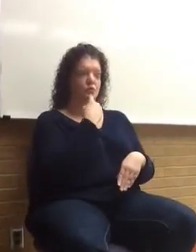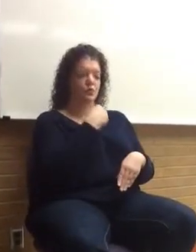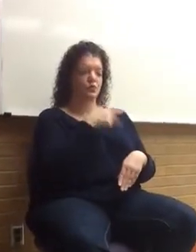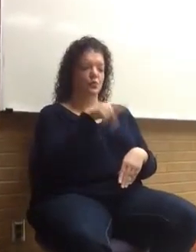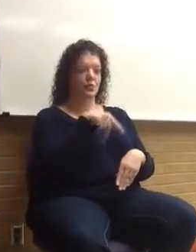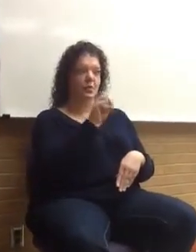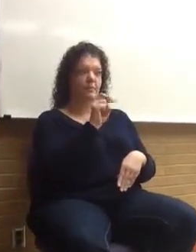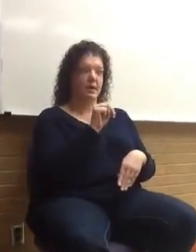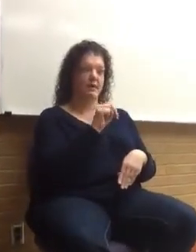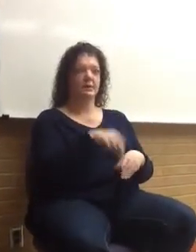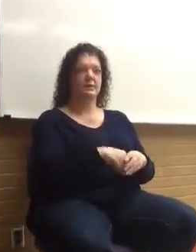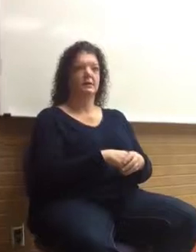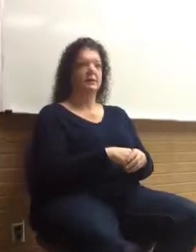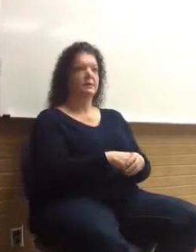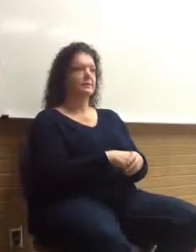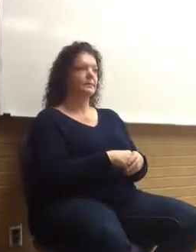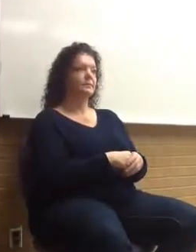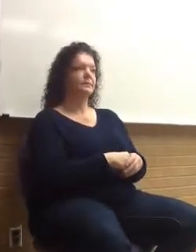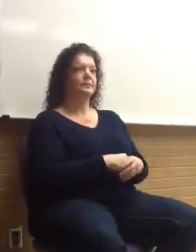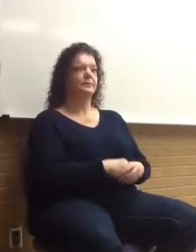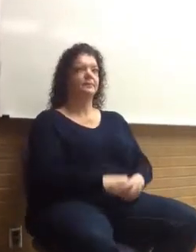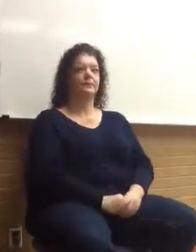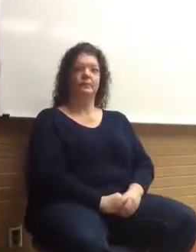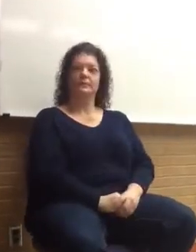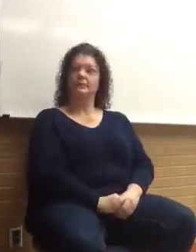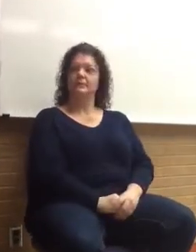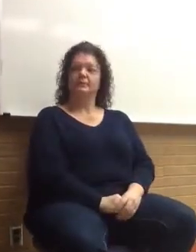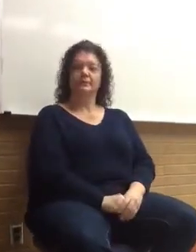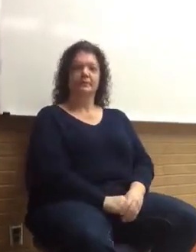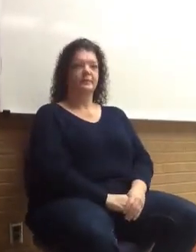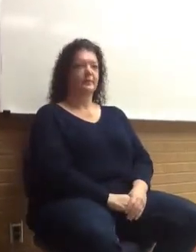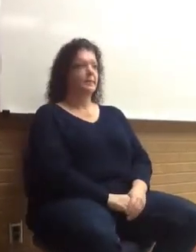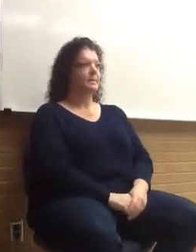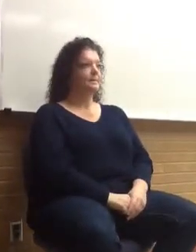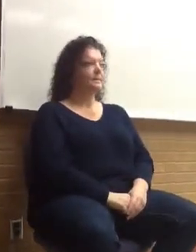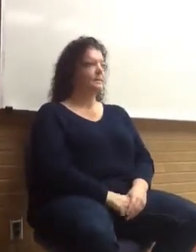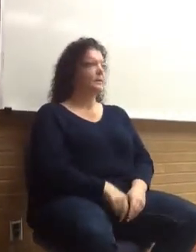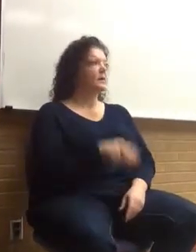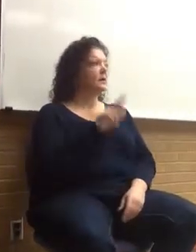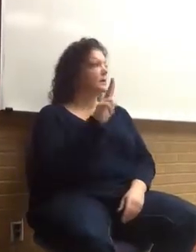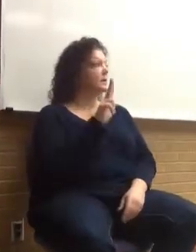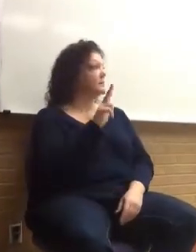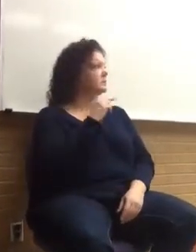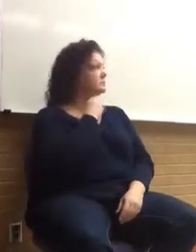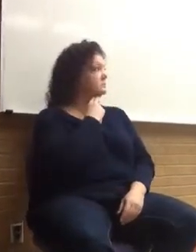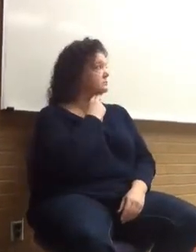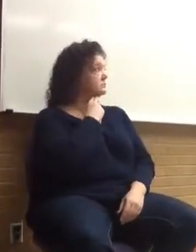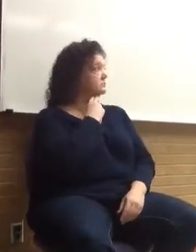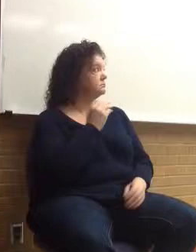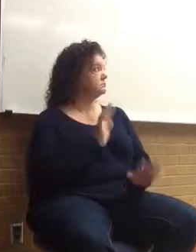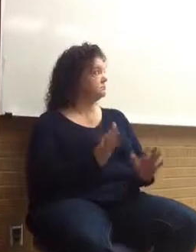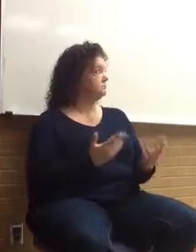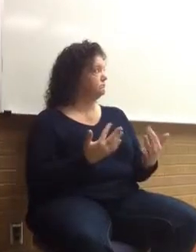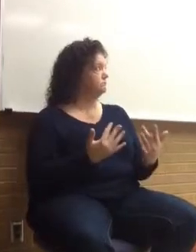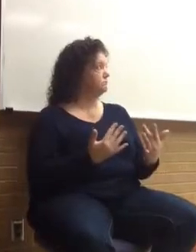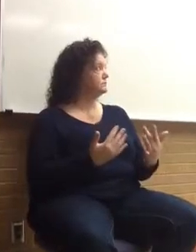division. And I'm going to do number 32. Hold on, don't write 32 yet. Hold on. I didn't ask you to